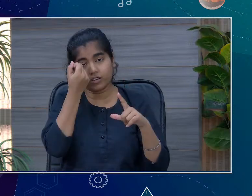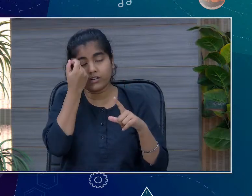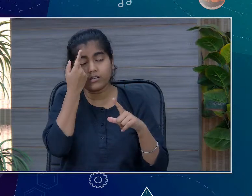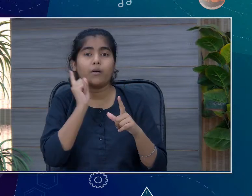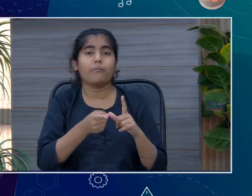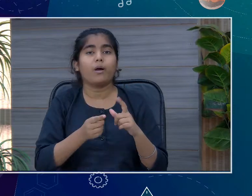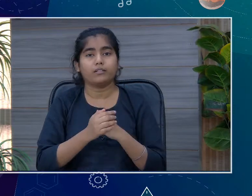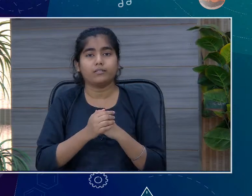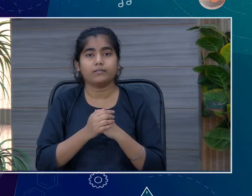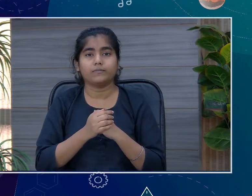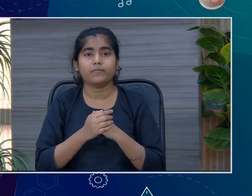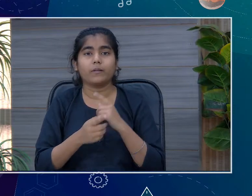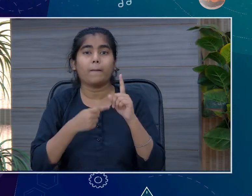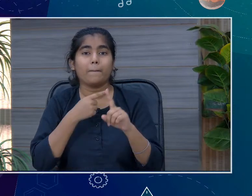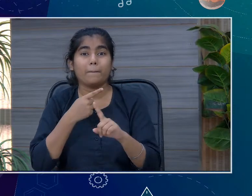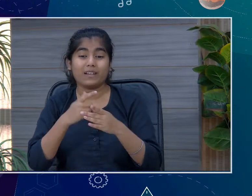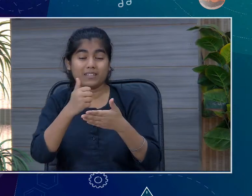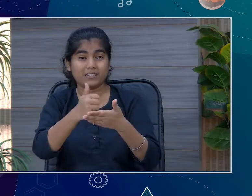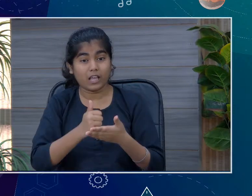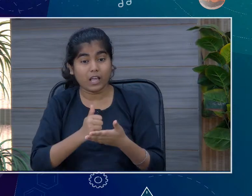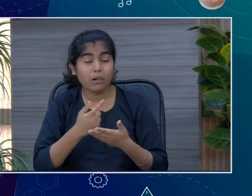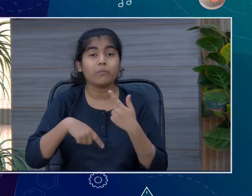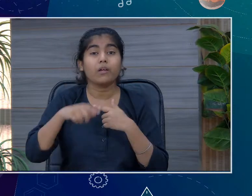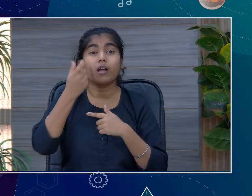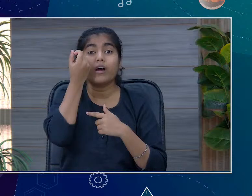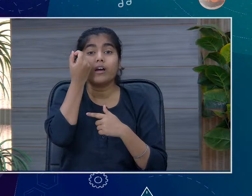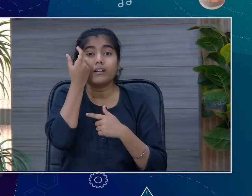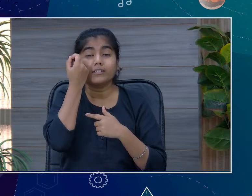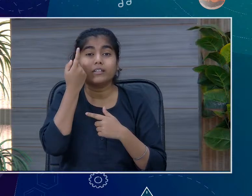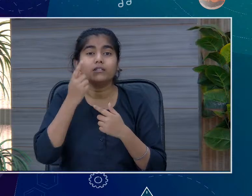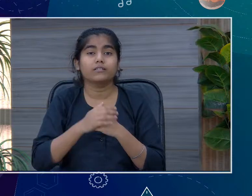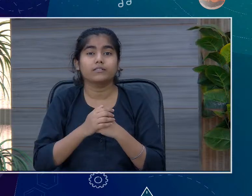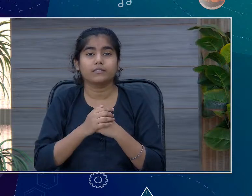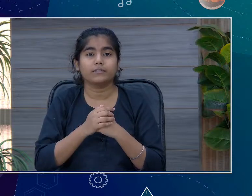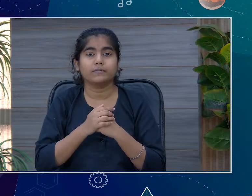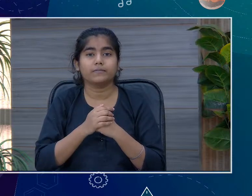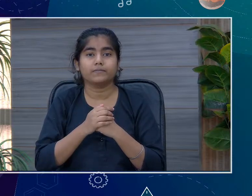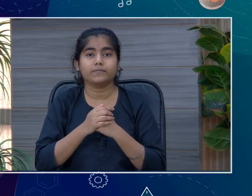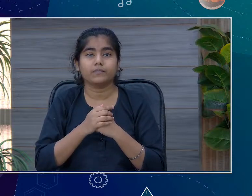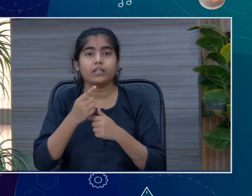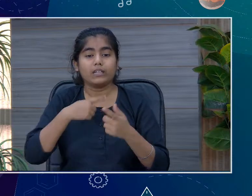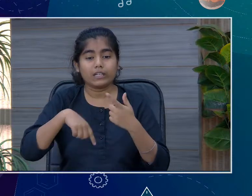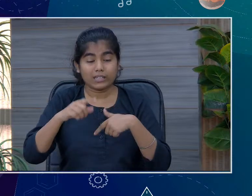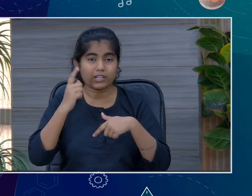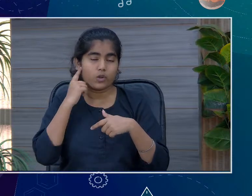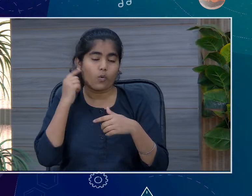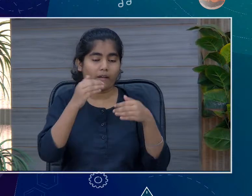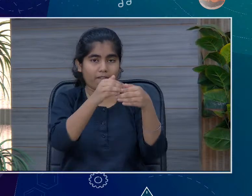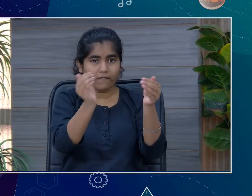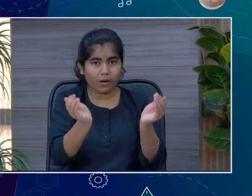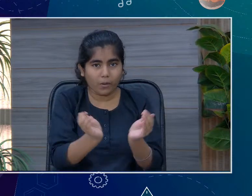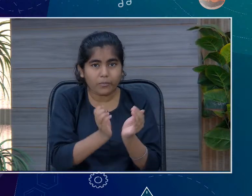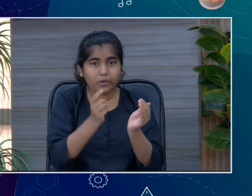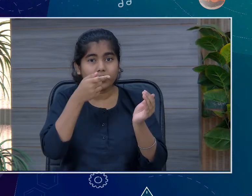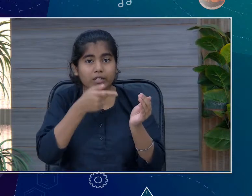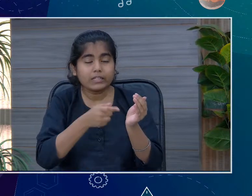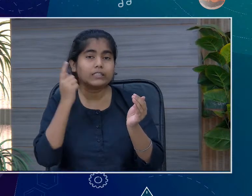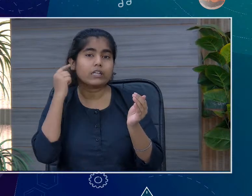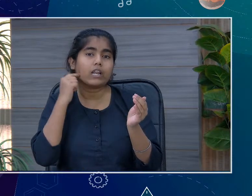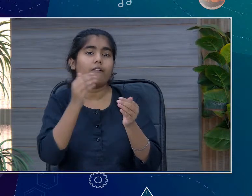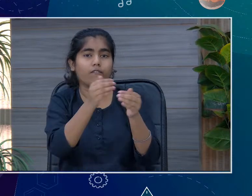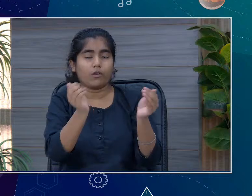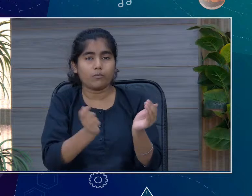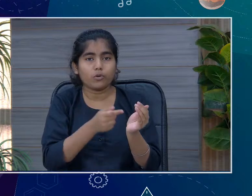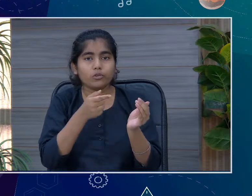And that had helped us to understand that the problems faced by this community, what we call deaf community